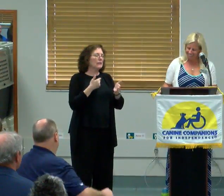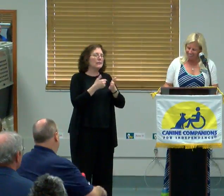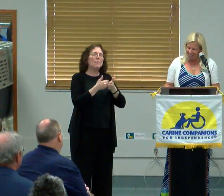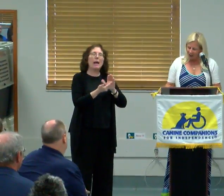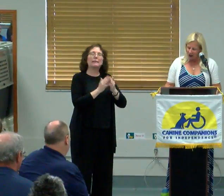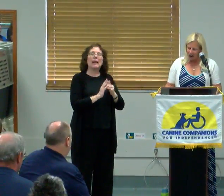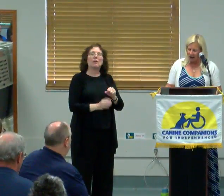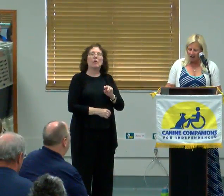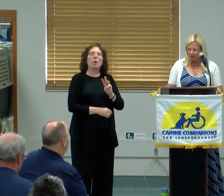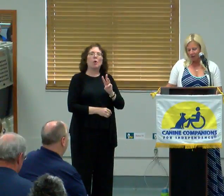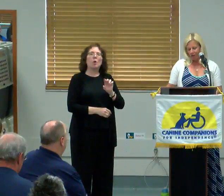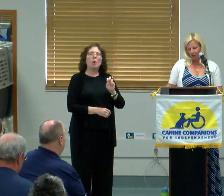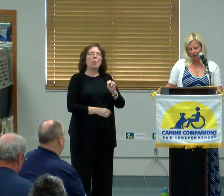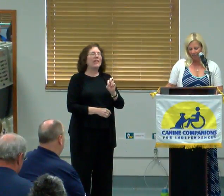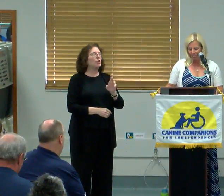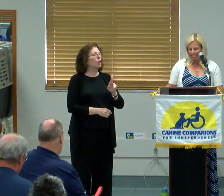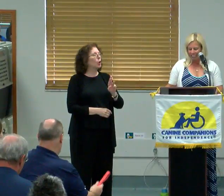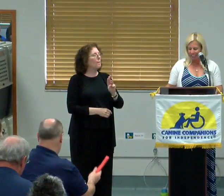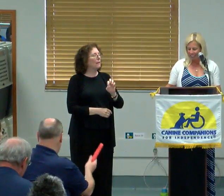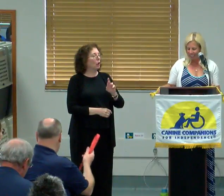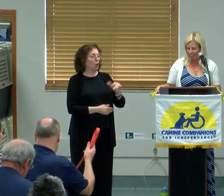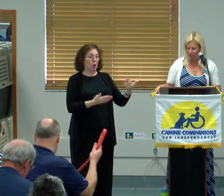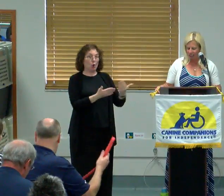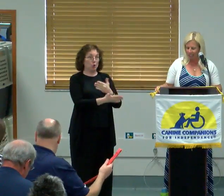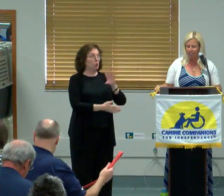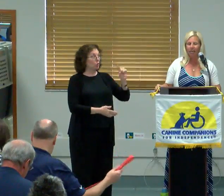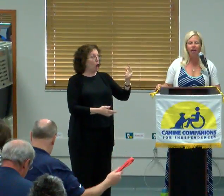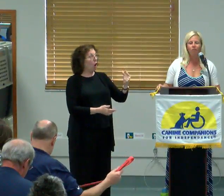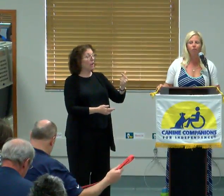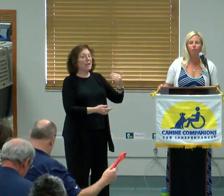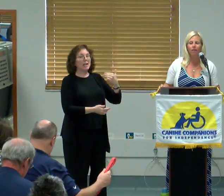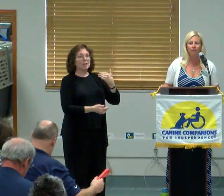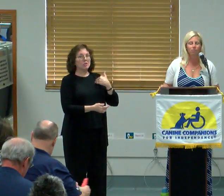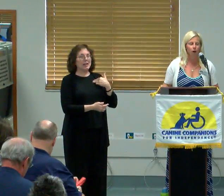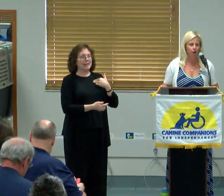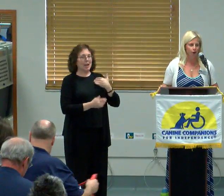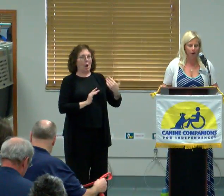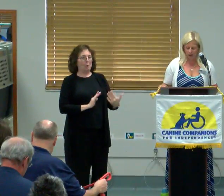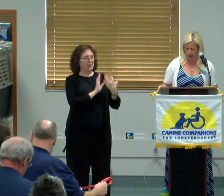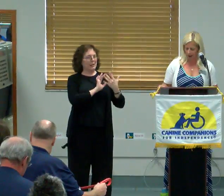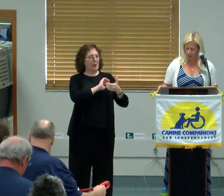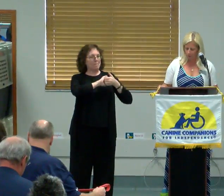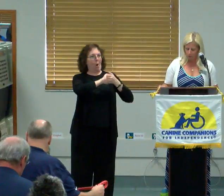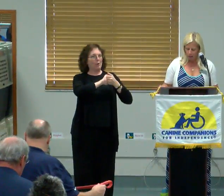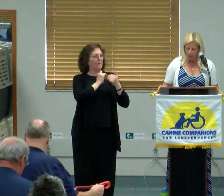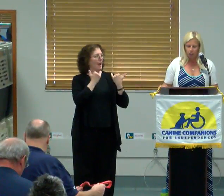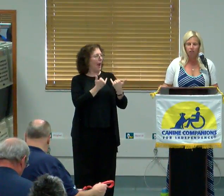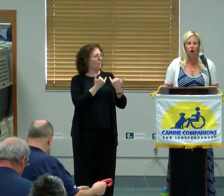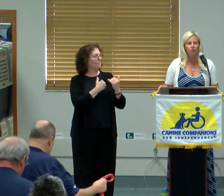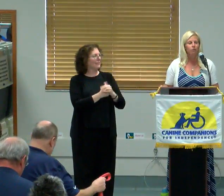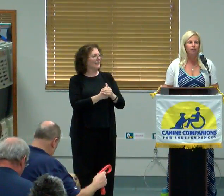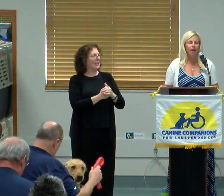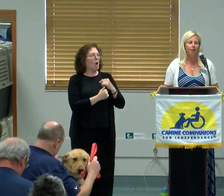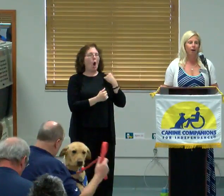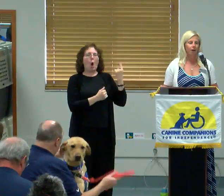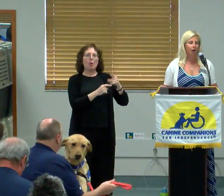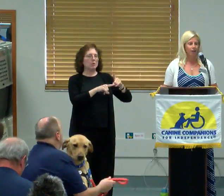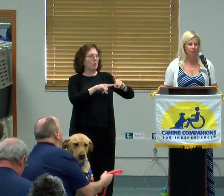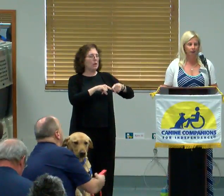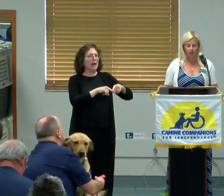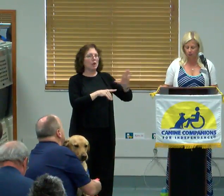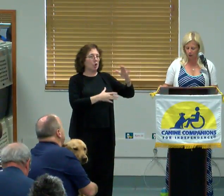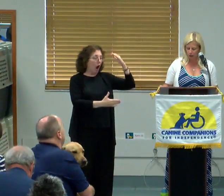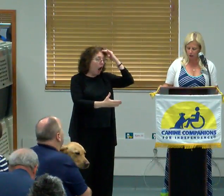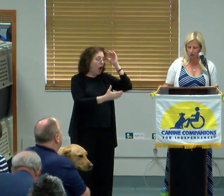Windermere. Of her new dog, Sarah says that she has an ever-present partner now. She's always relied on